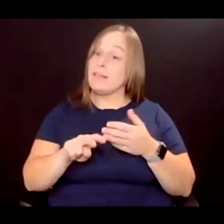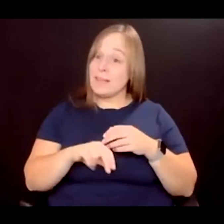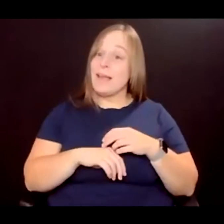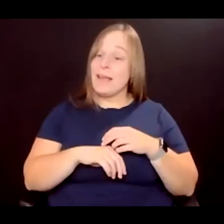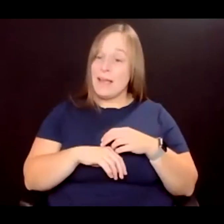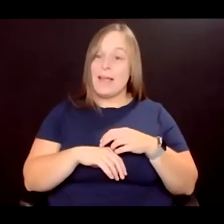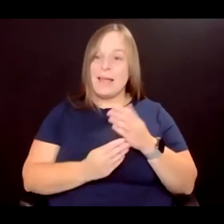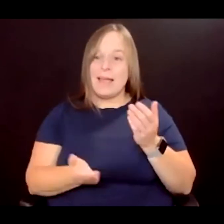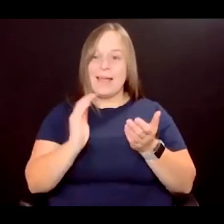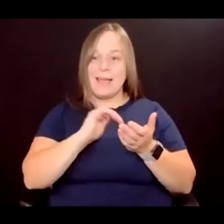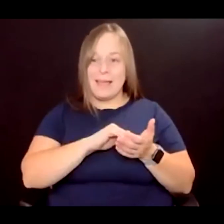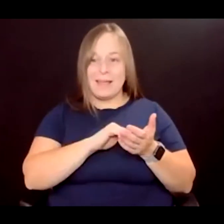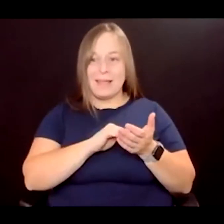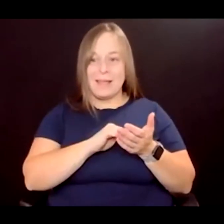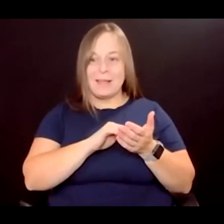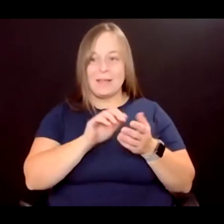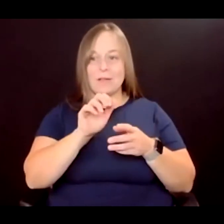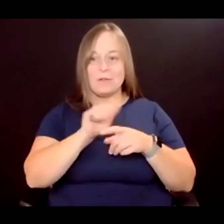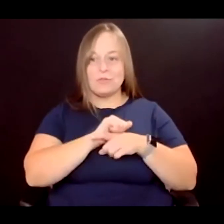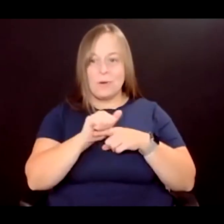foodies like everyone else in my wheelchair.